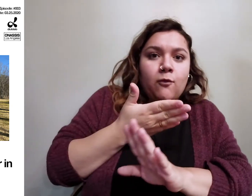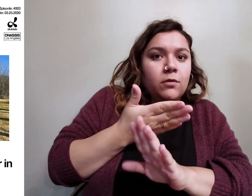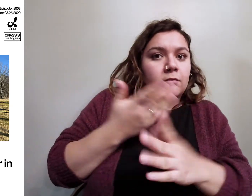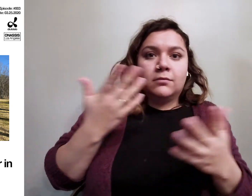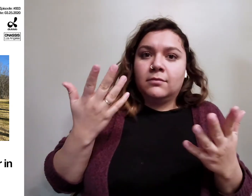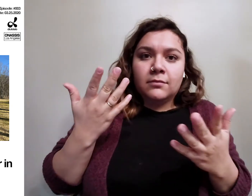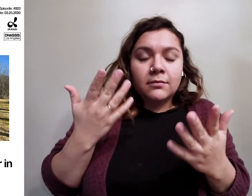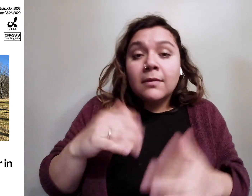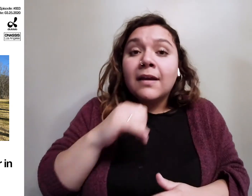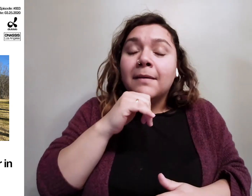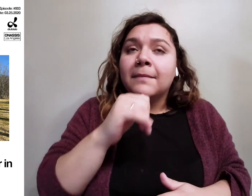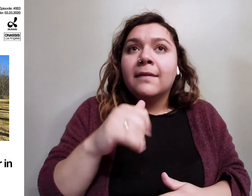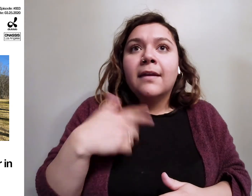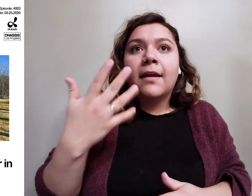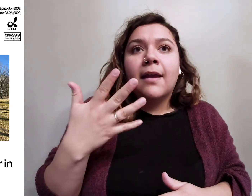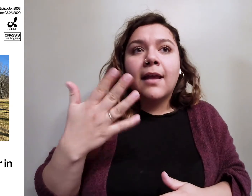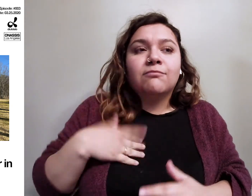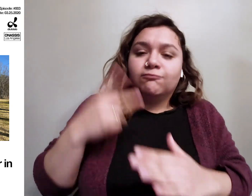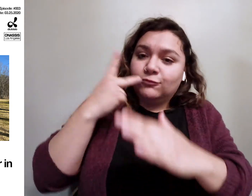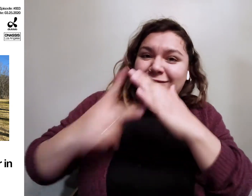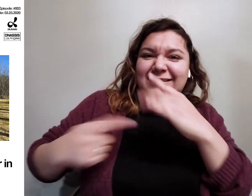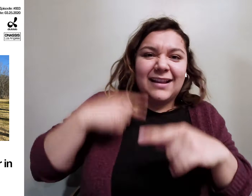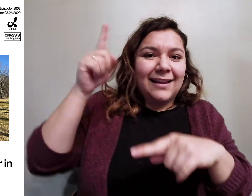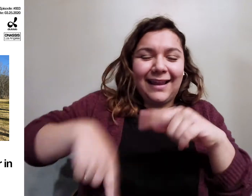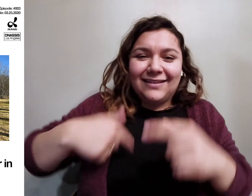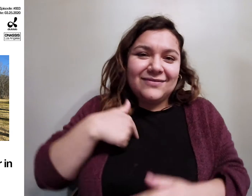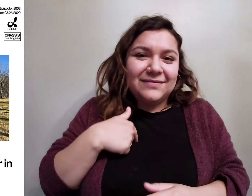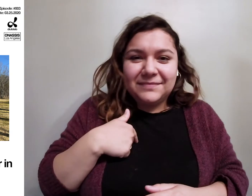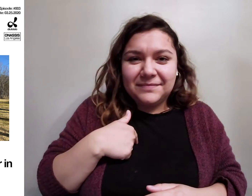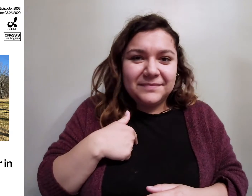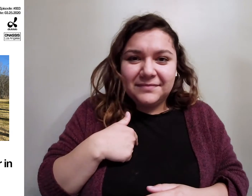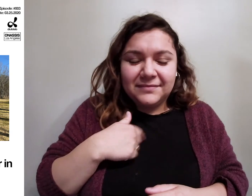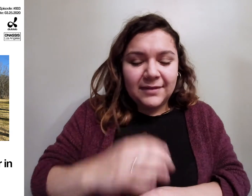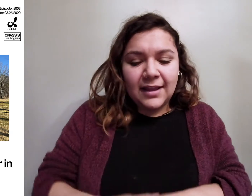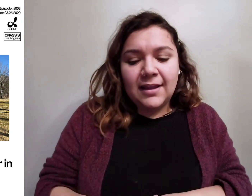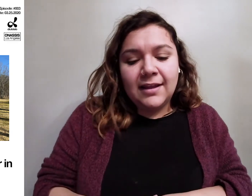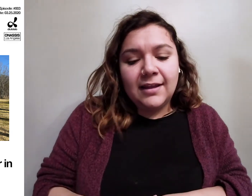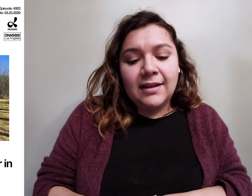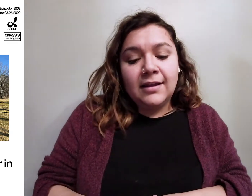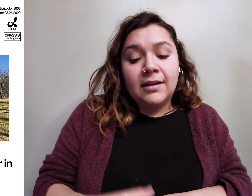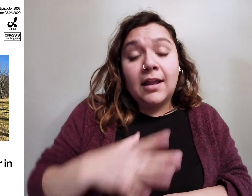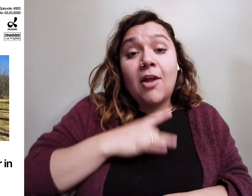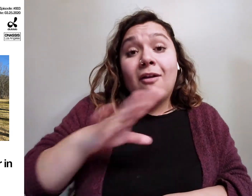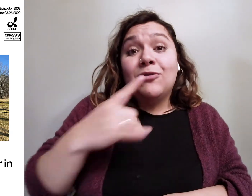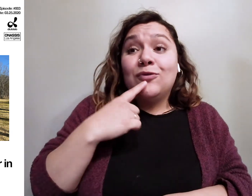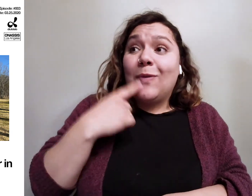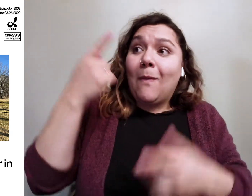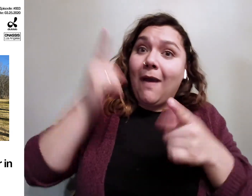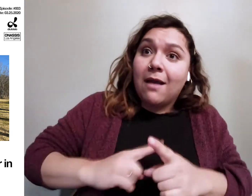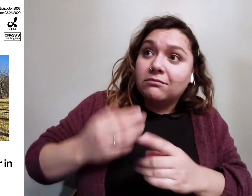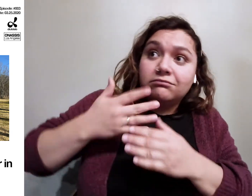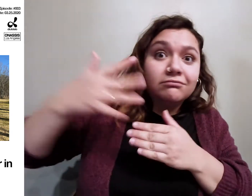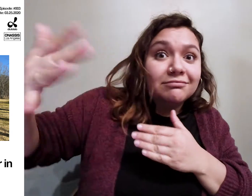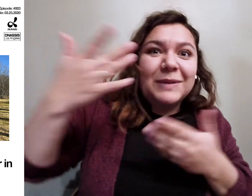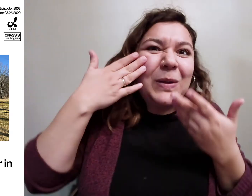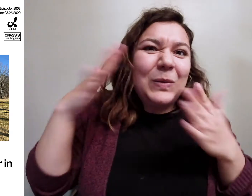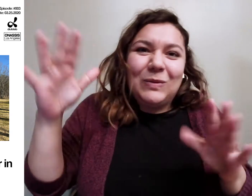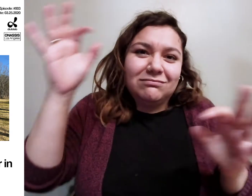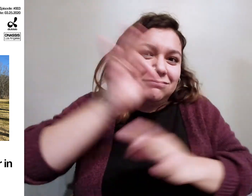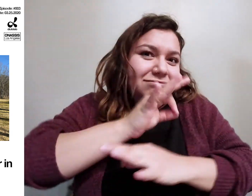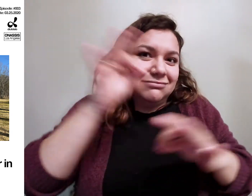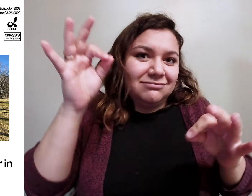I'm not a predictor, and I don't like to say what's going to happen, because who knows that.